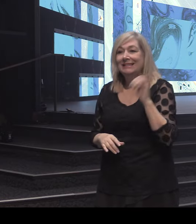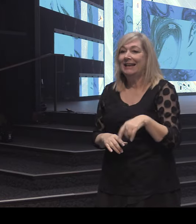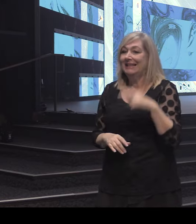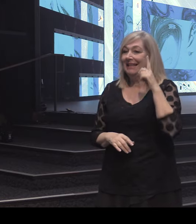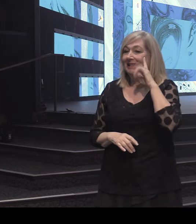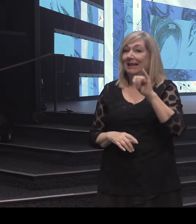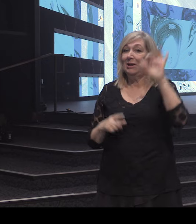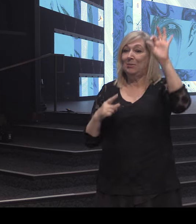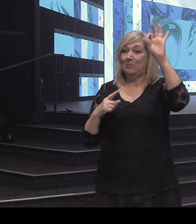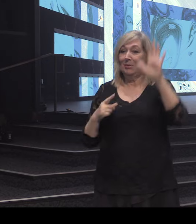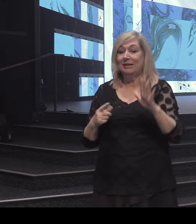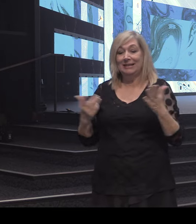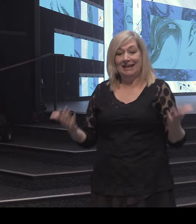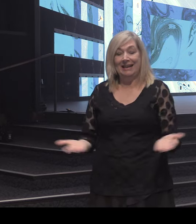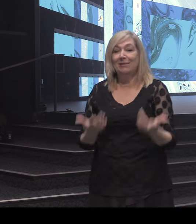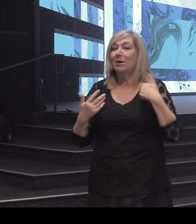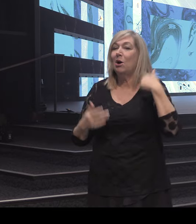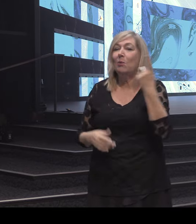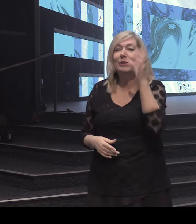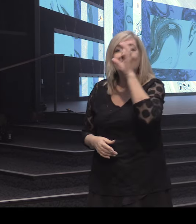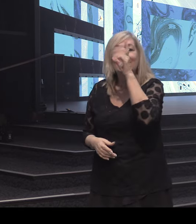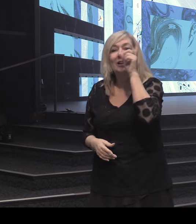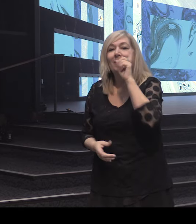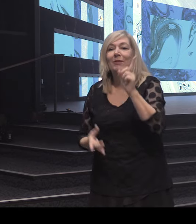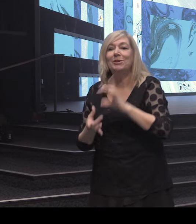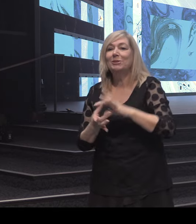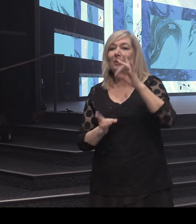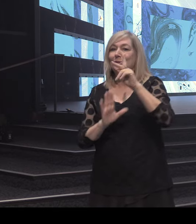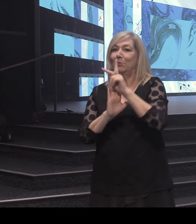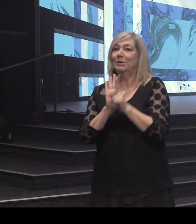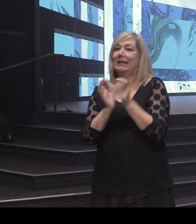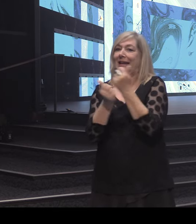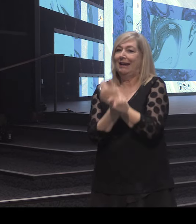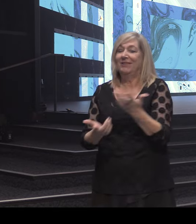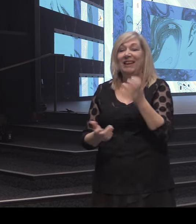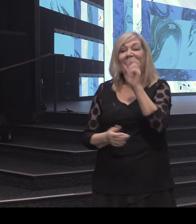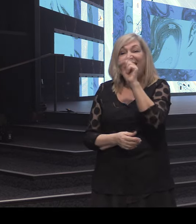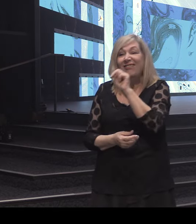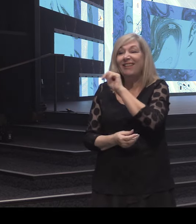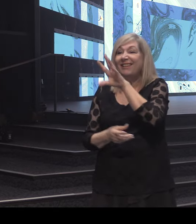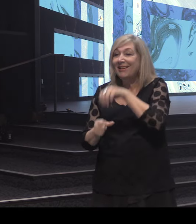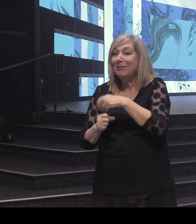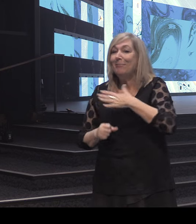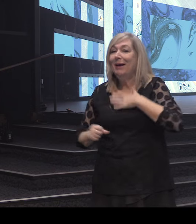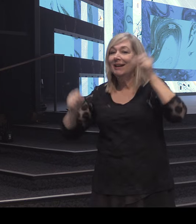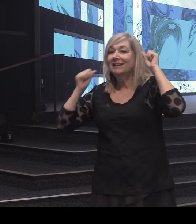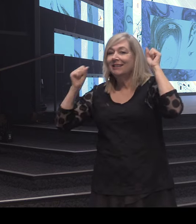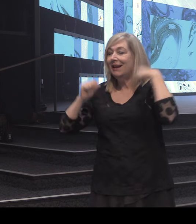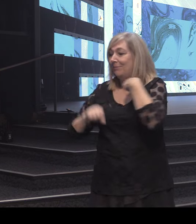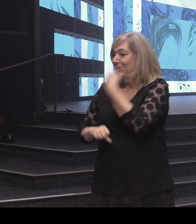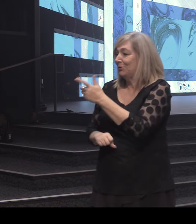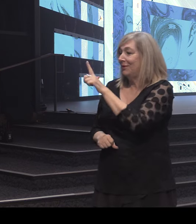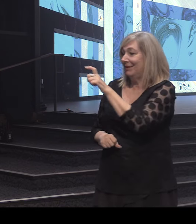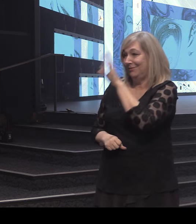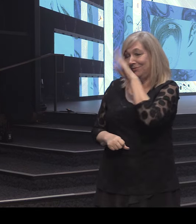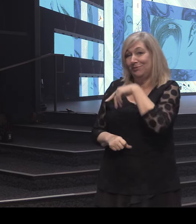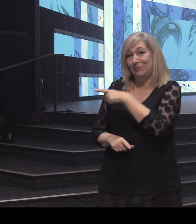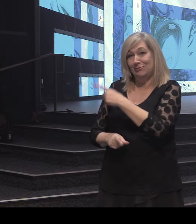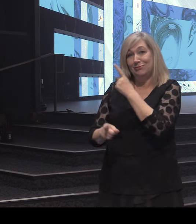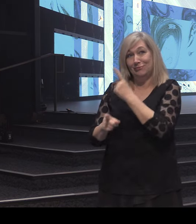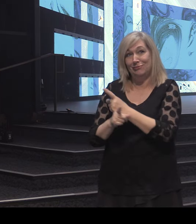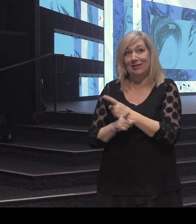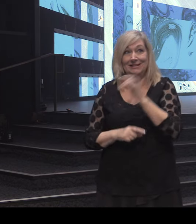profession, I always see spiritual principles in everything. And I told Lee, you know what? That is not only true for the body